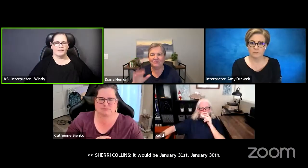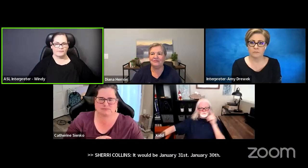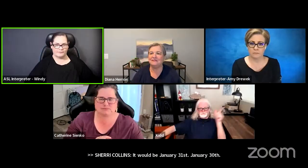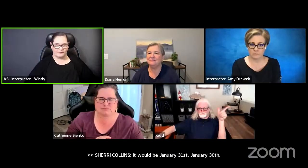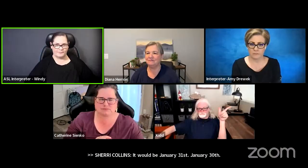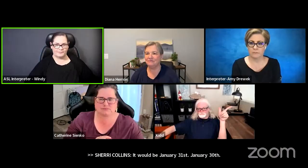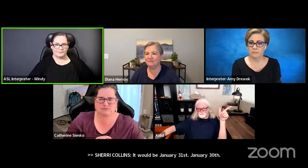2025.